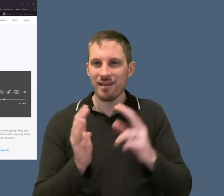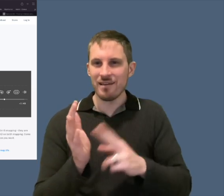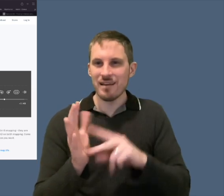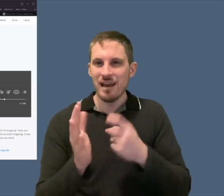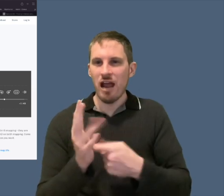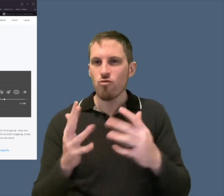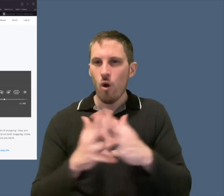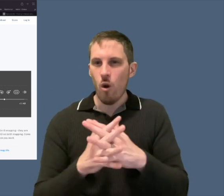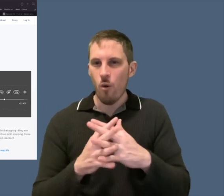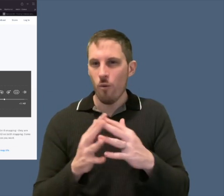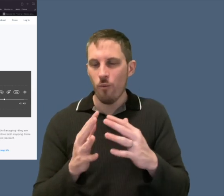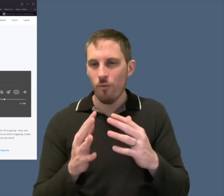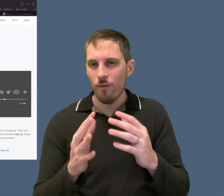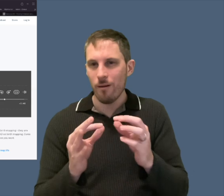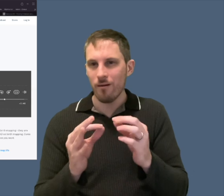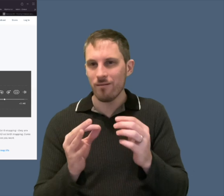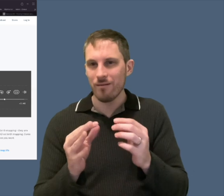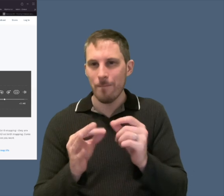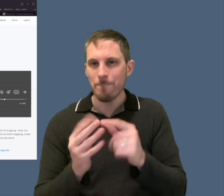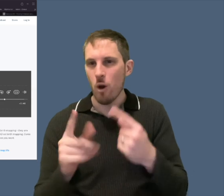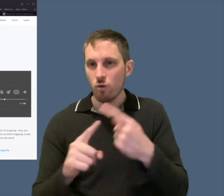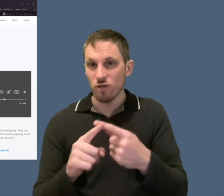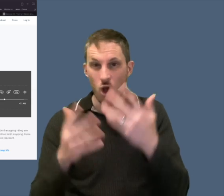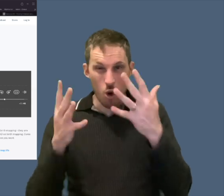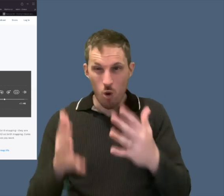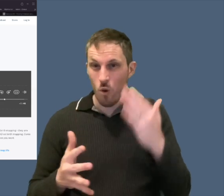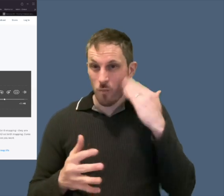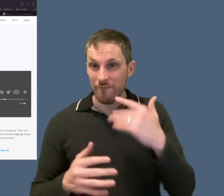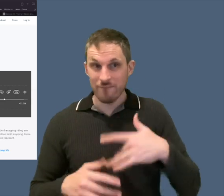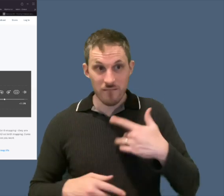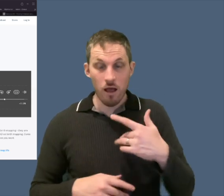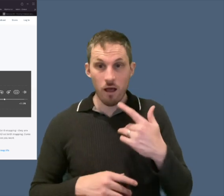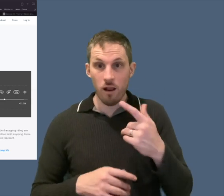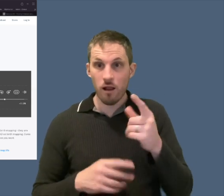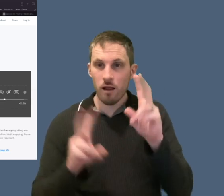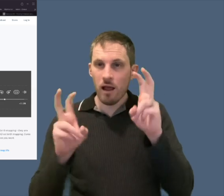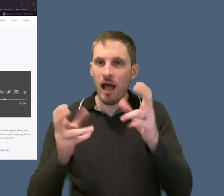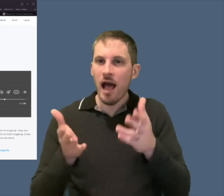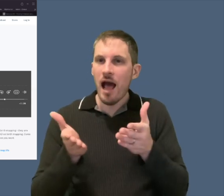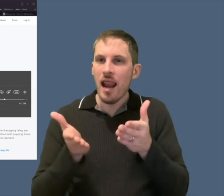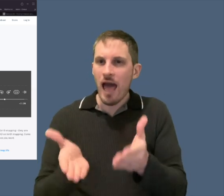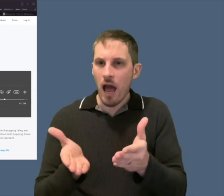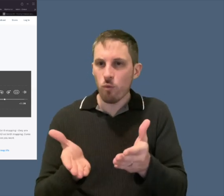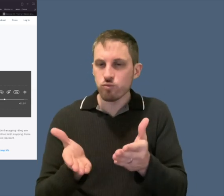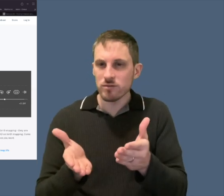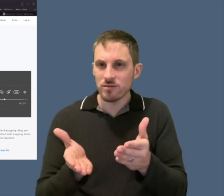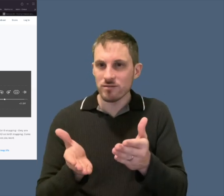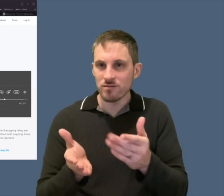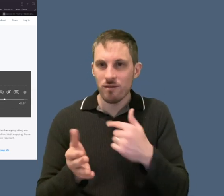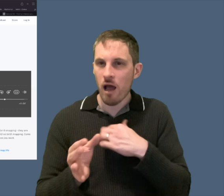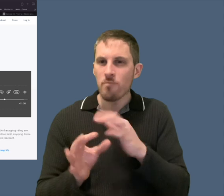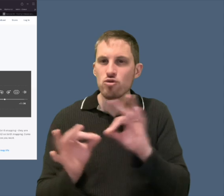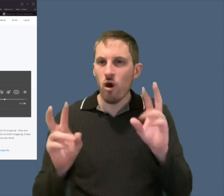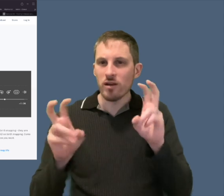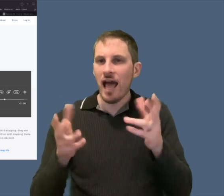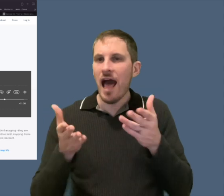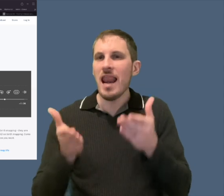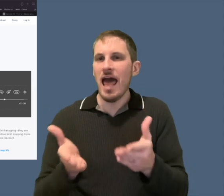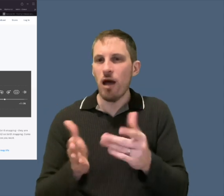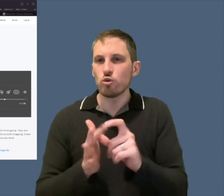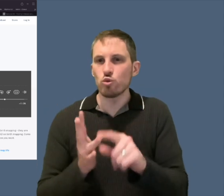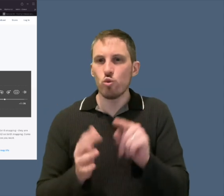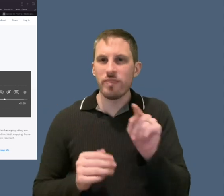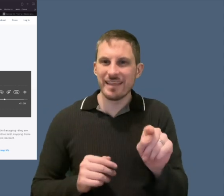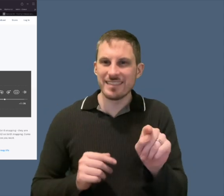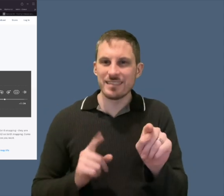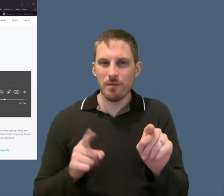what's allowable. So a lot of women are actually feeling that word allowed comes up a lot. I'm not allowed to do this, but